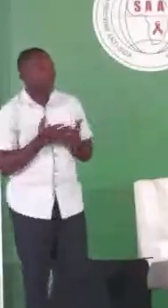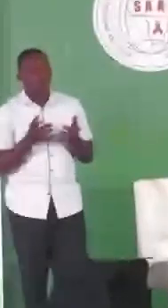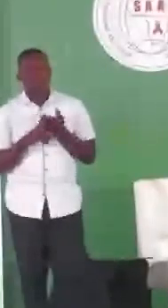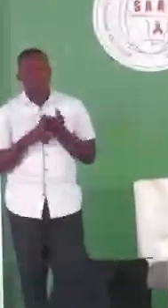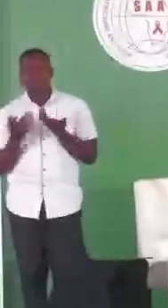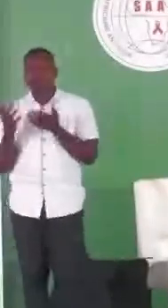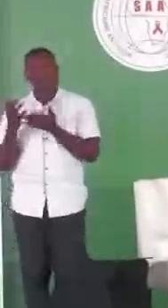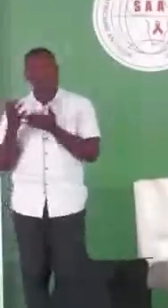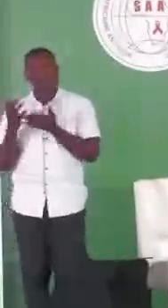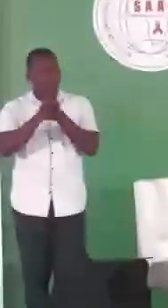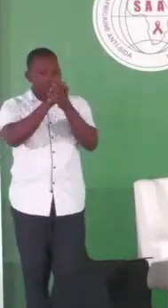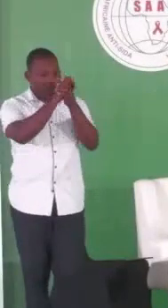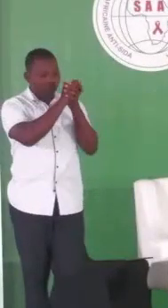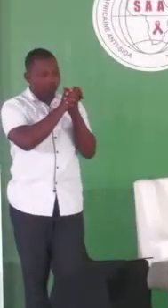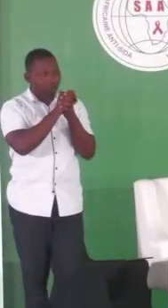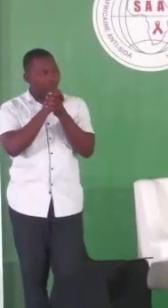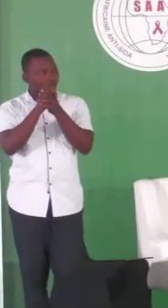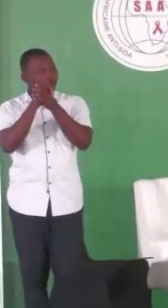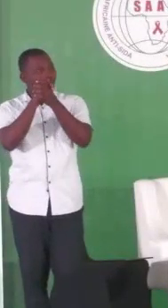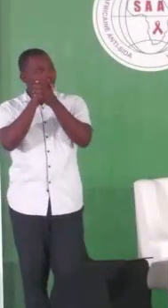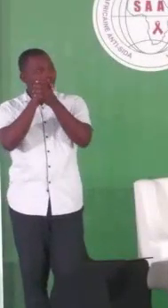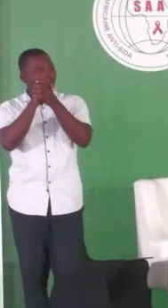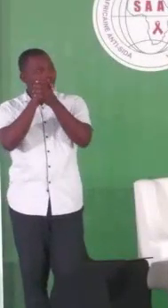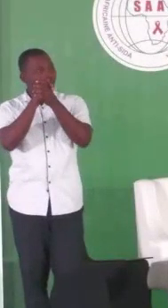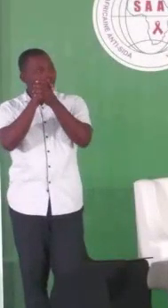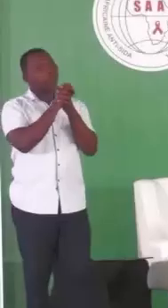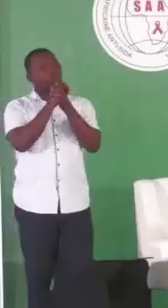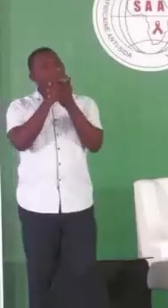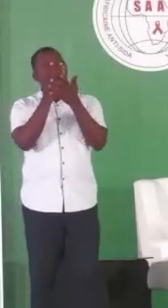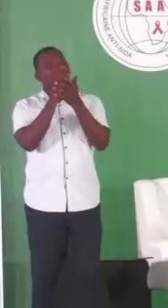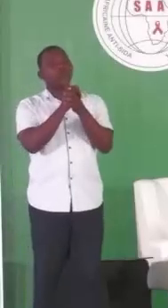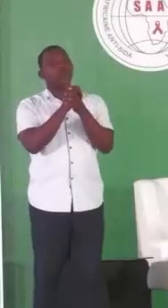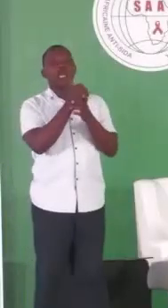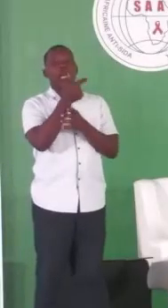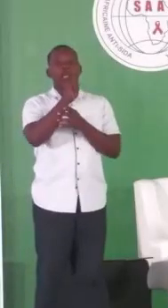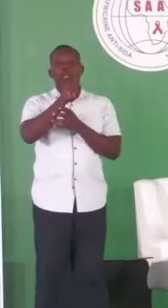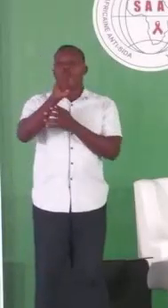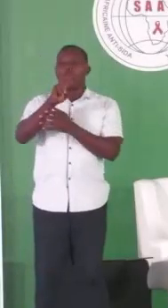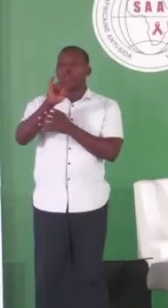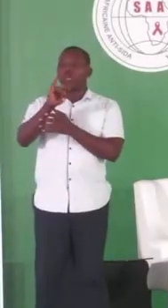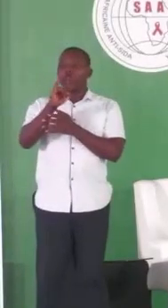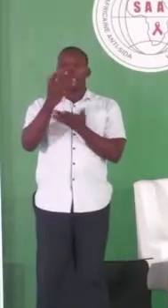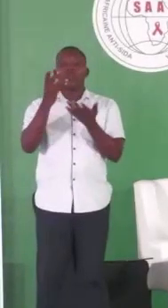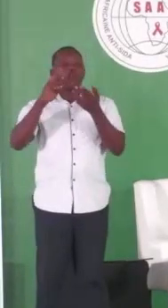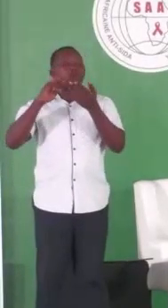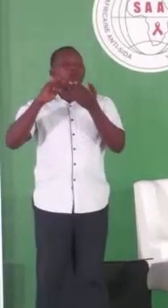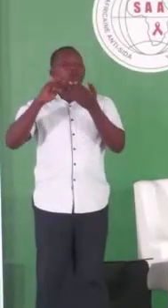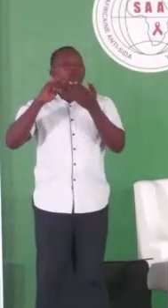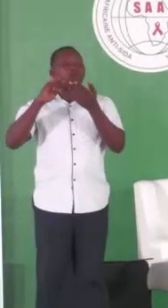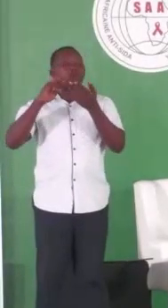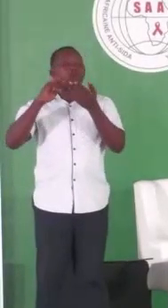recognize and thank Gavi, if we have any Gavi representatives here. Last week,